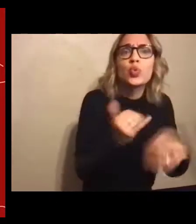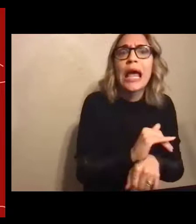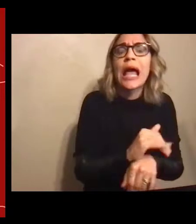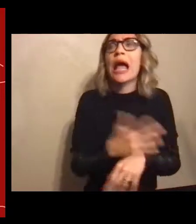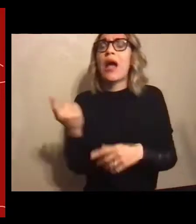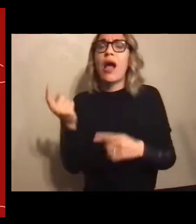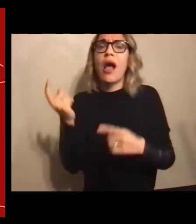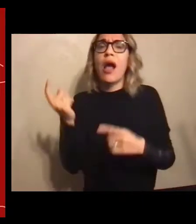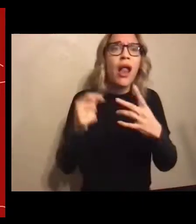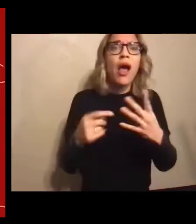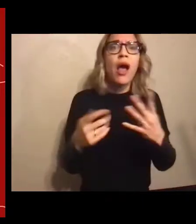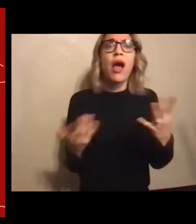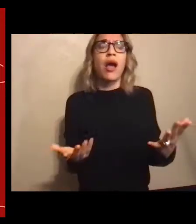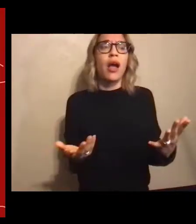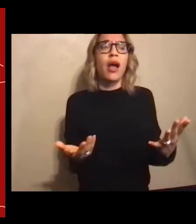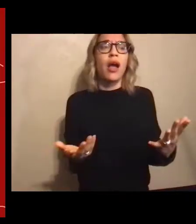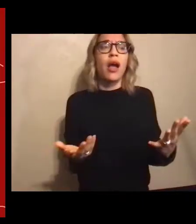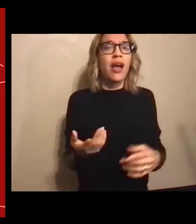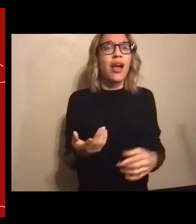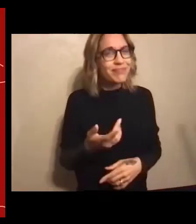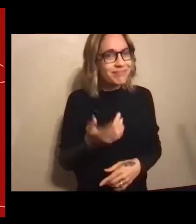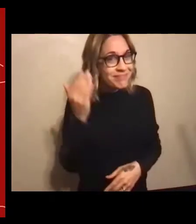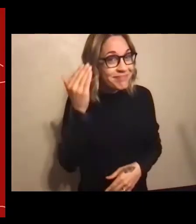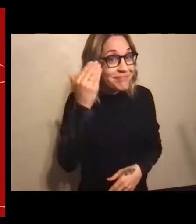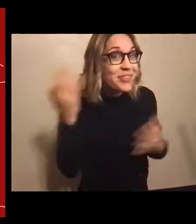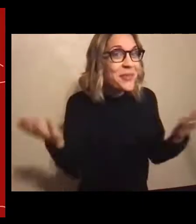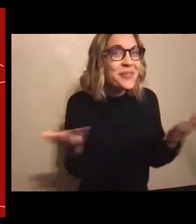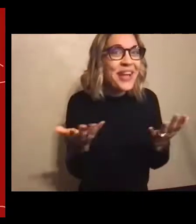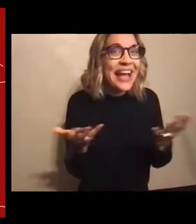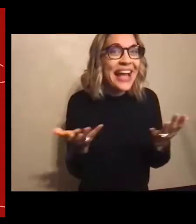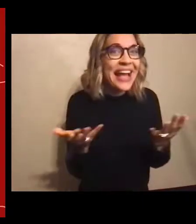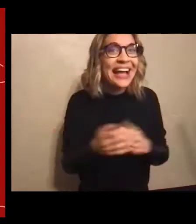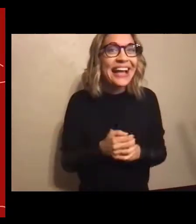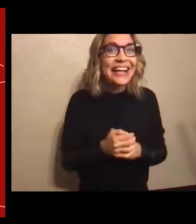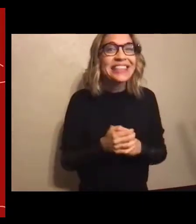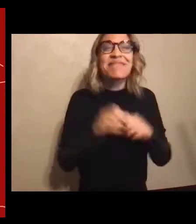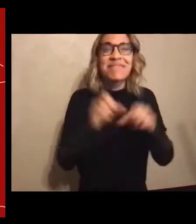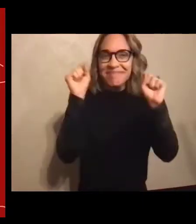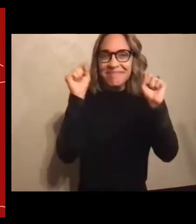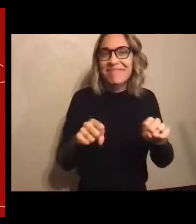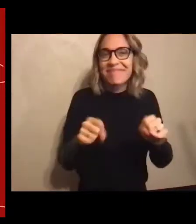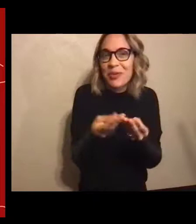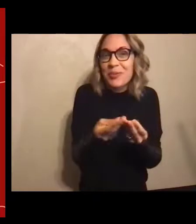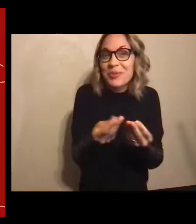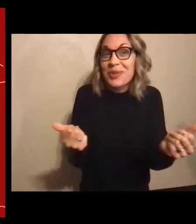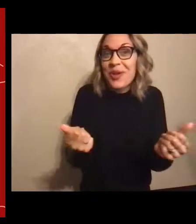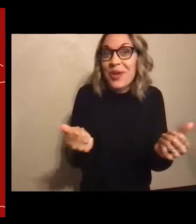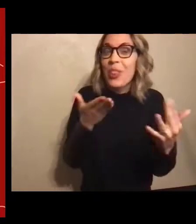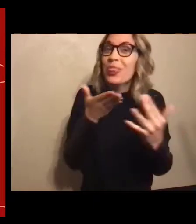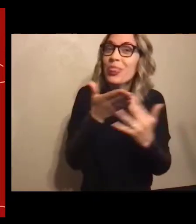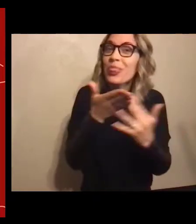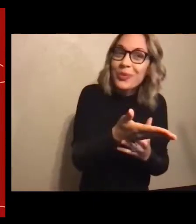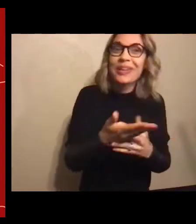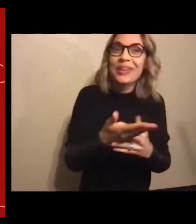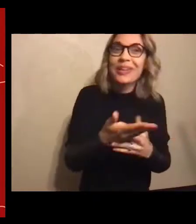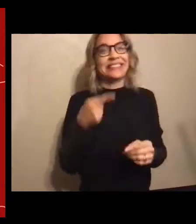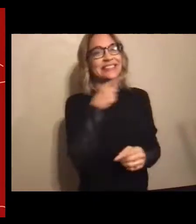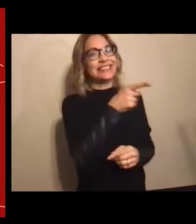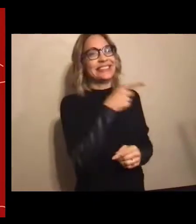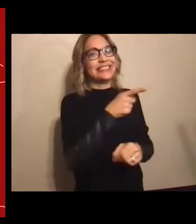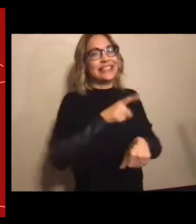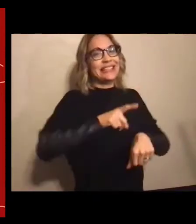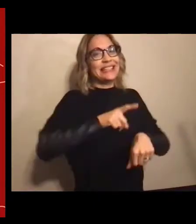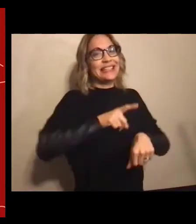with who's cooking dinner tonight. You know what? You can resolve all of